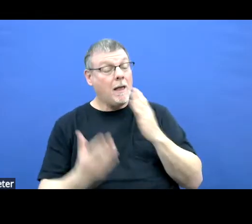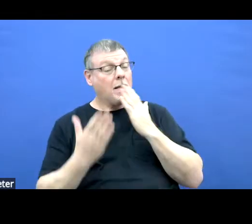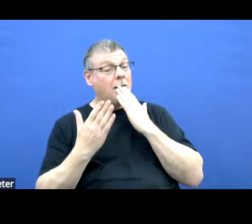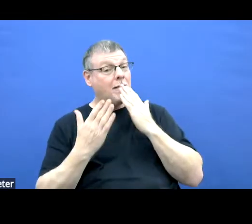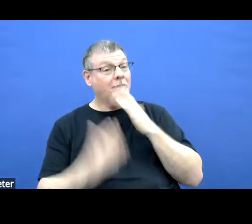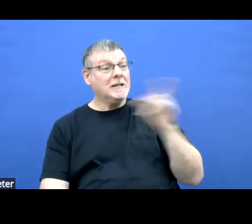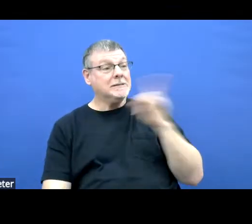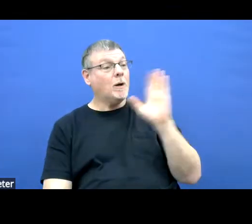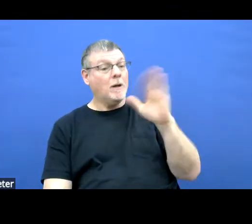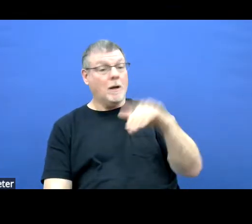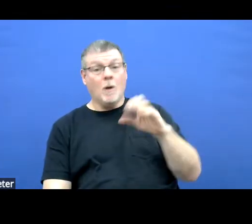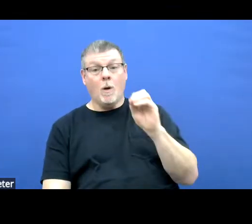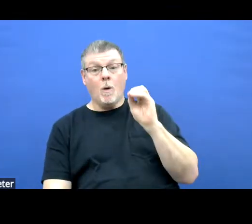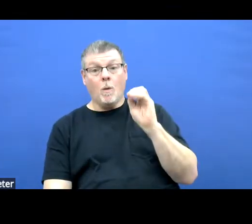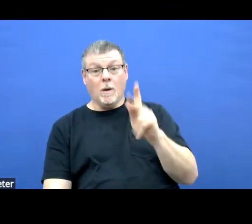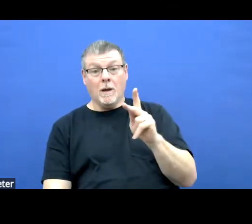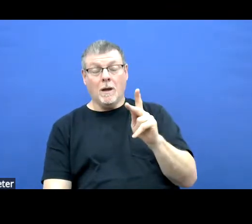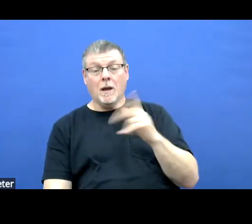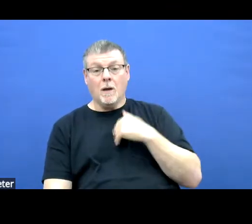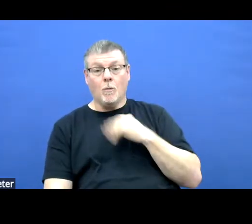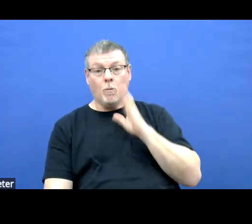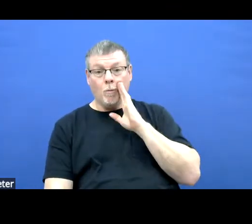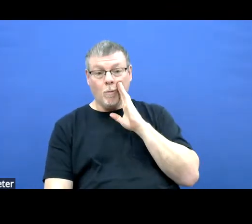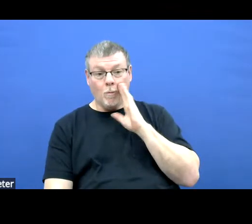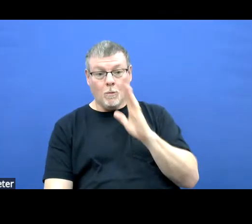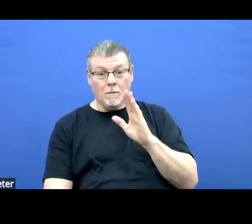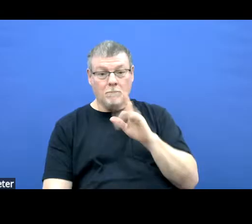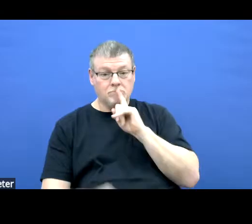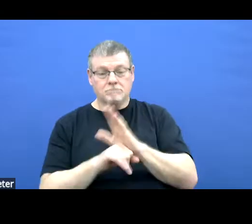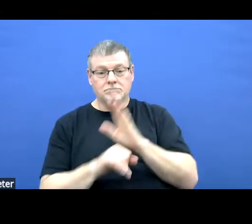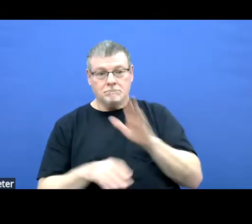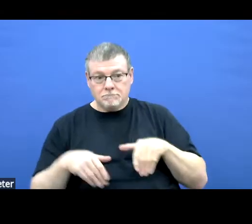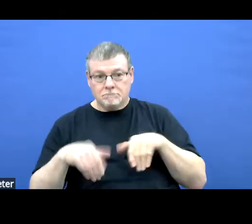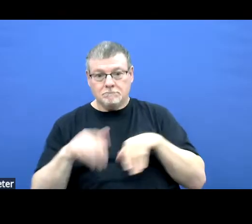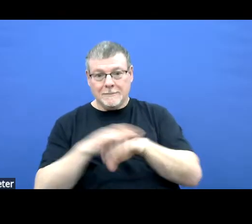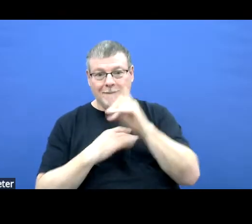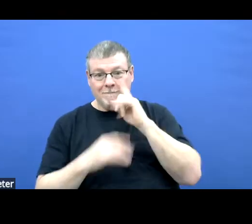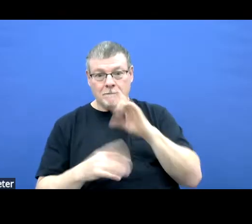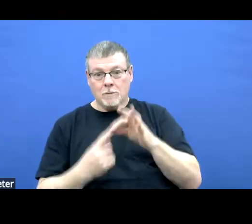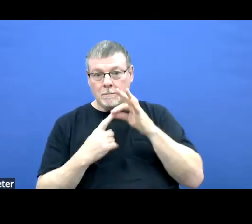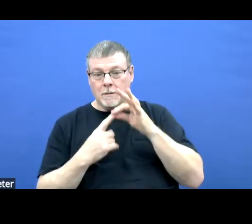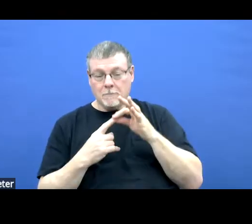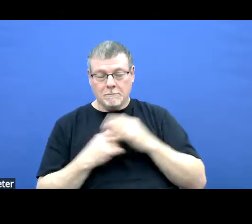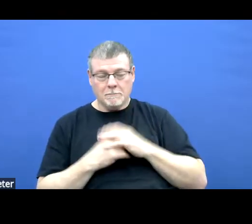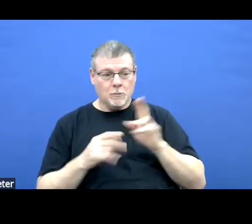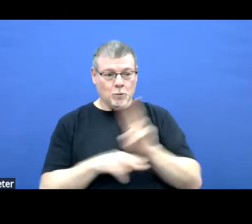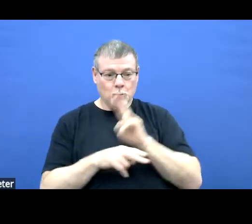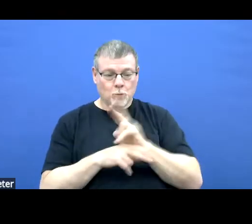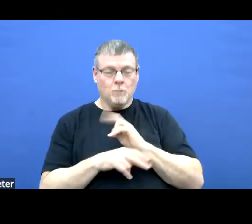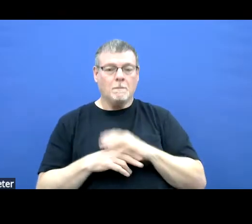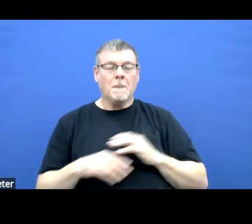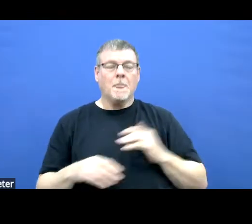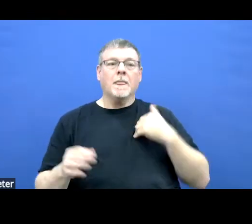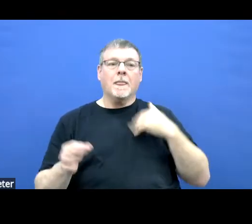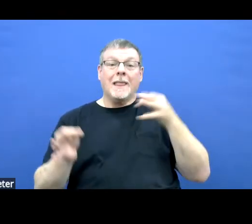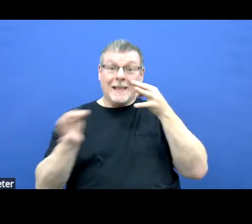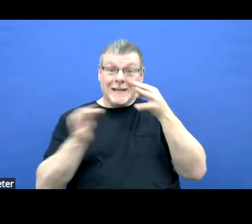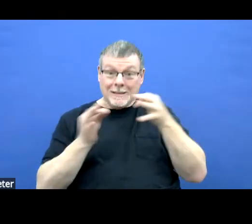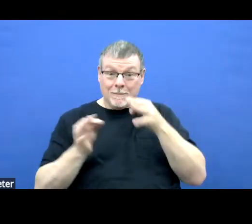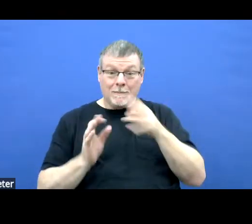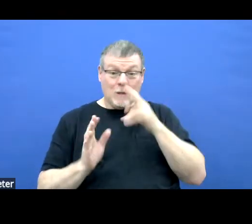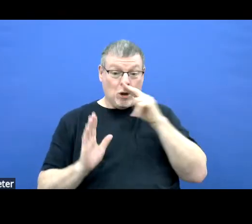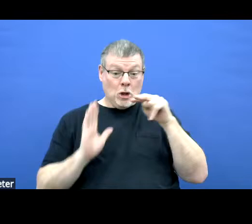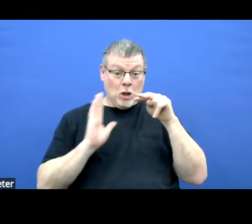said, okay, we will actually submit for a special use permit. They understood that I explained to them, if you look in the base